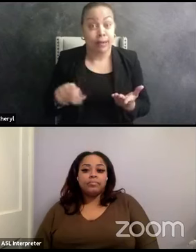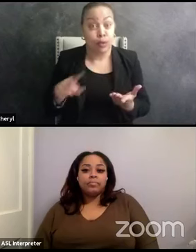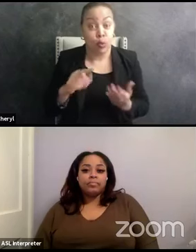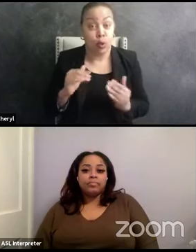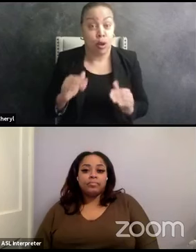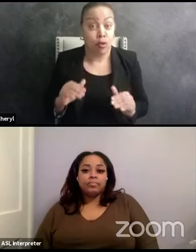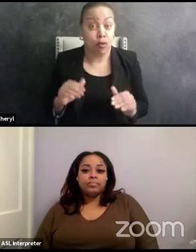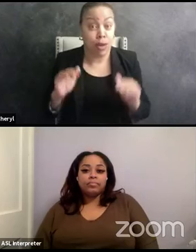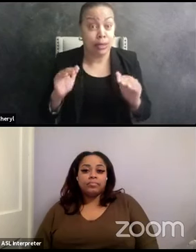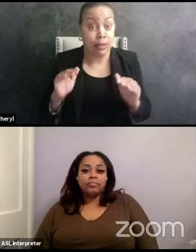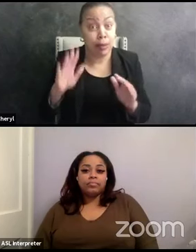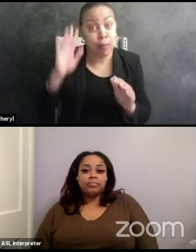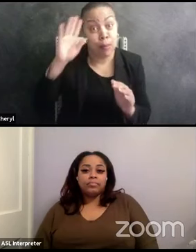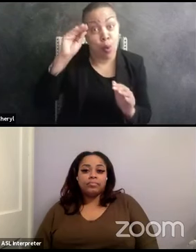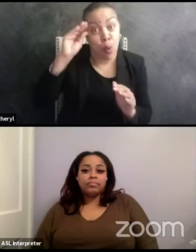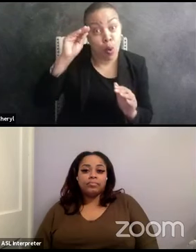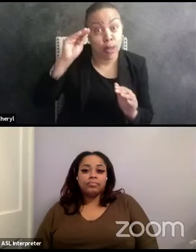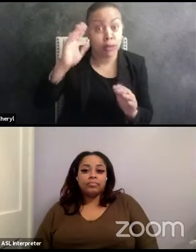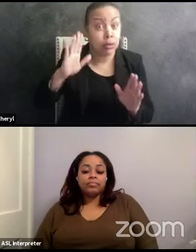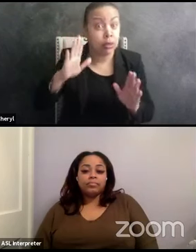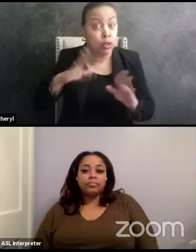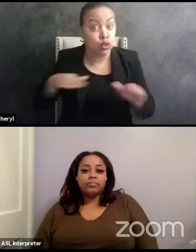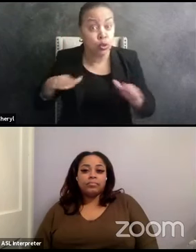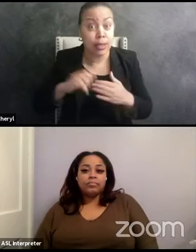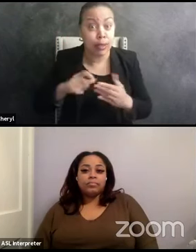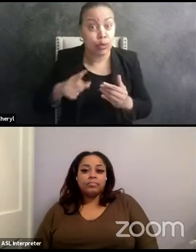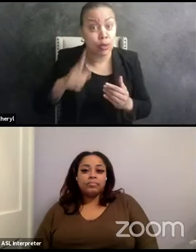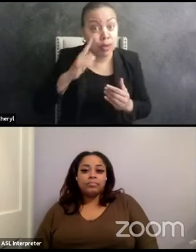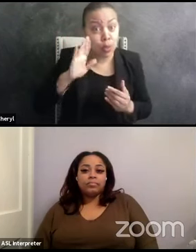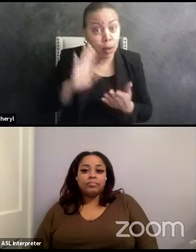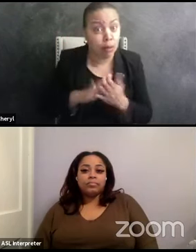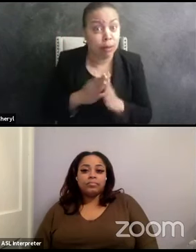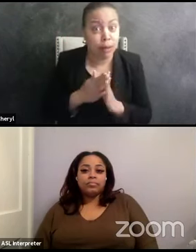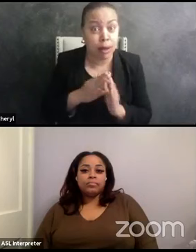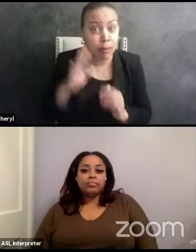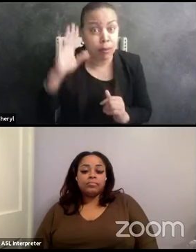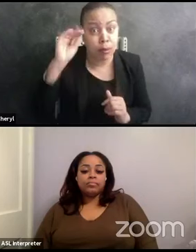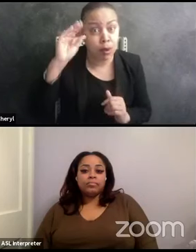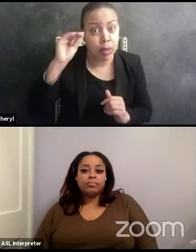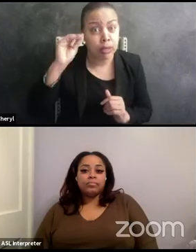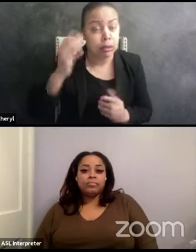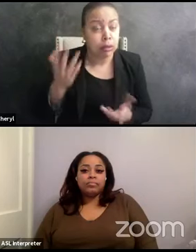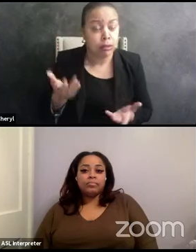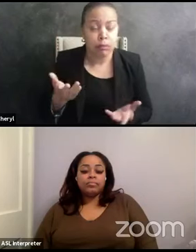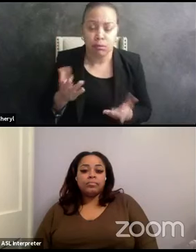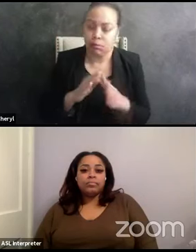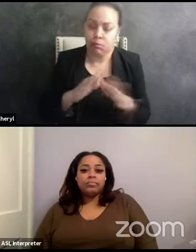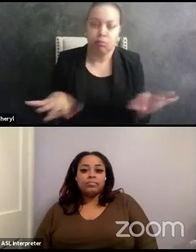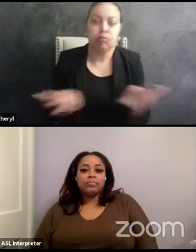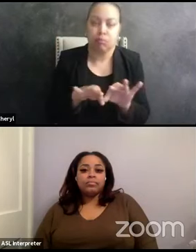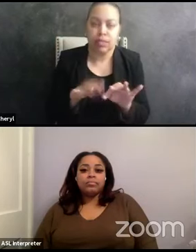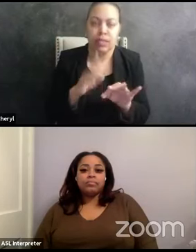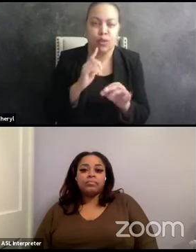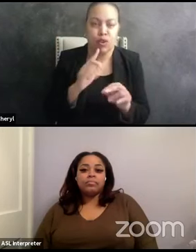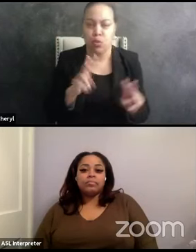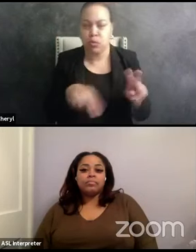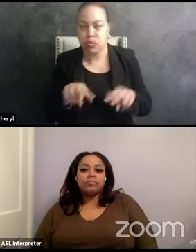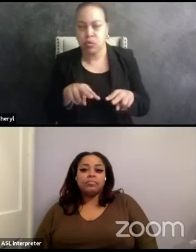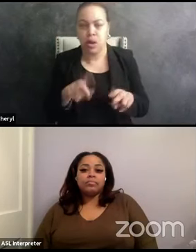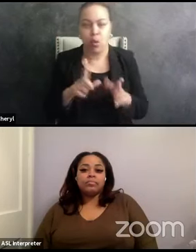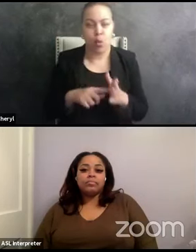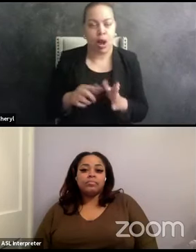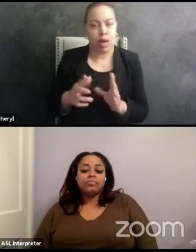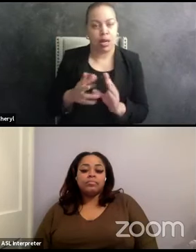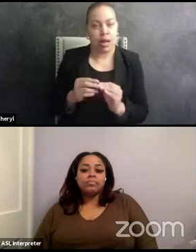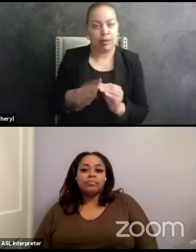raising boys or children that you think will be boys, it is vital that you look at what's being said outside of your home